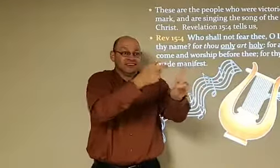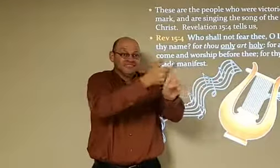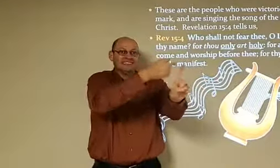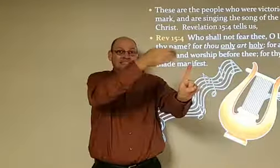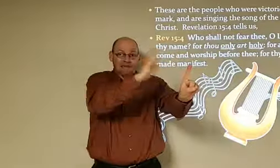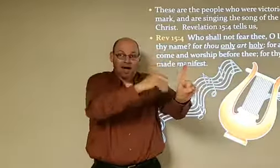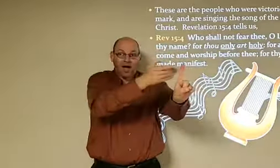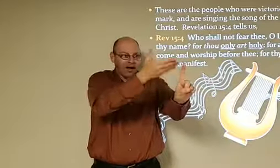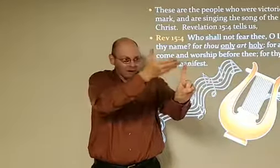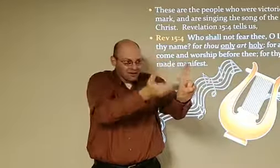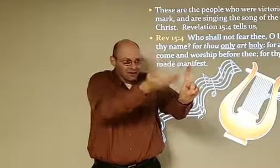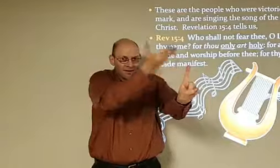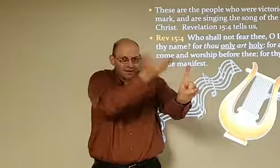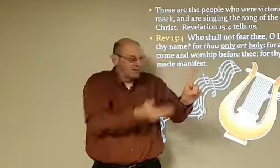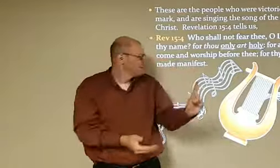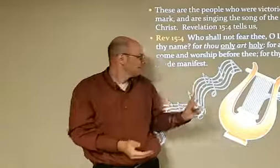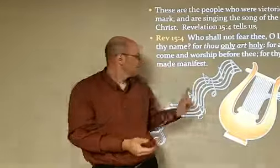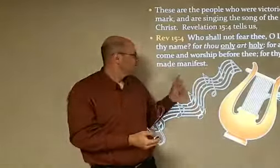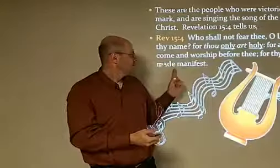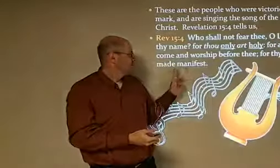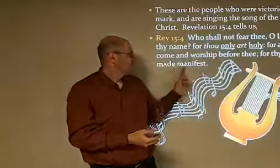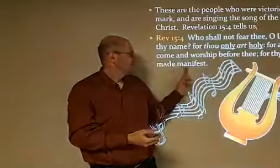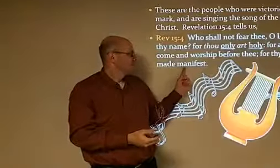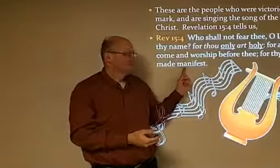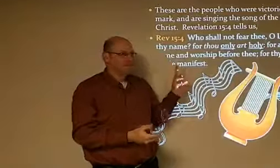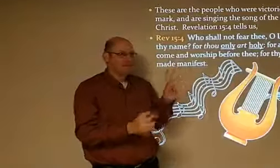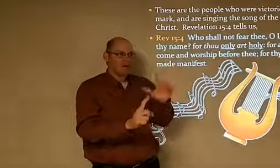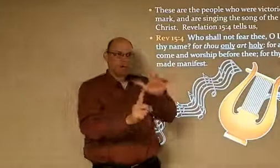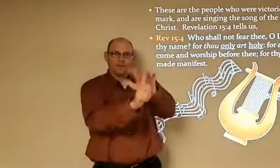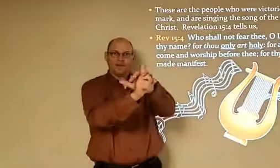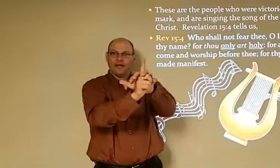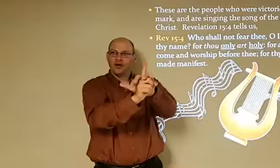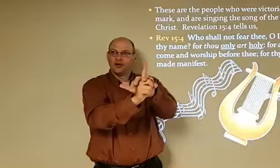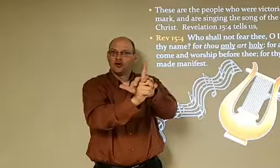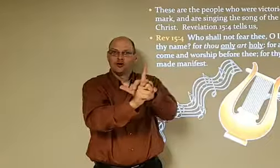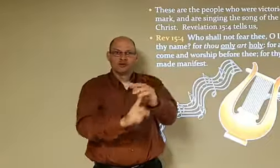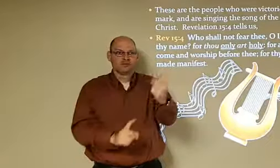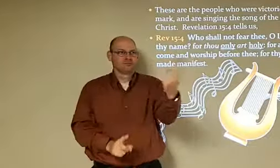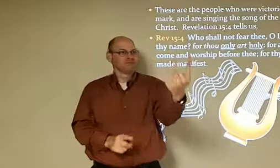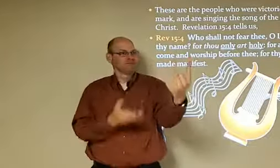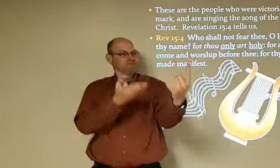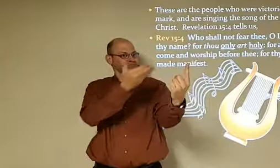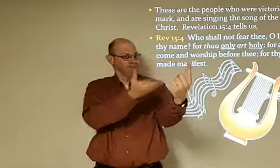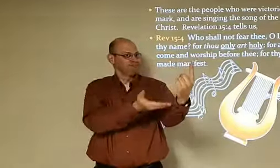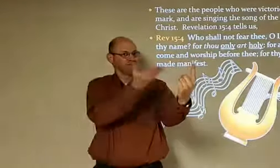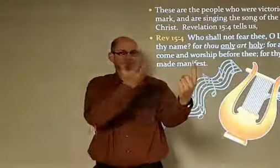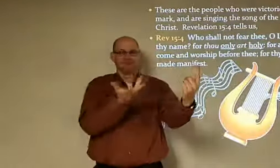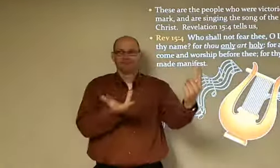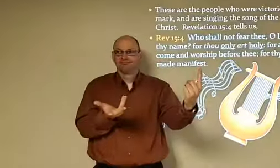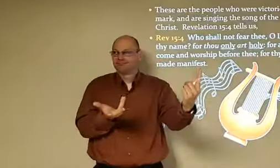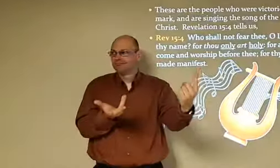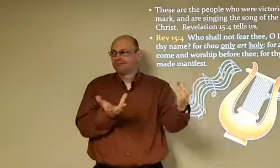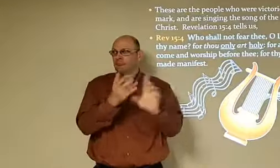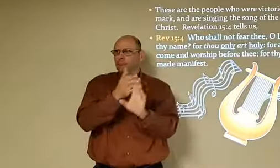Jesus Christ. And he was God on earth. That's what this is saying. He's made manifest.